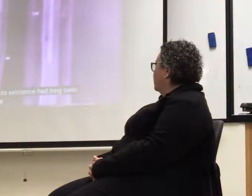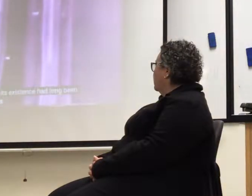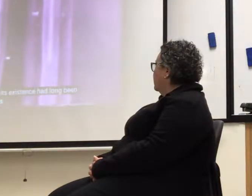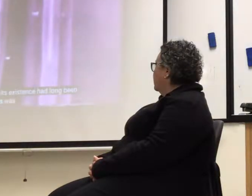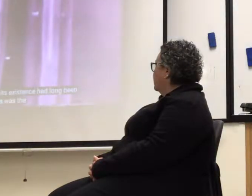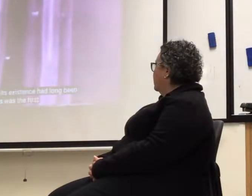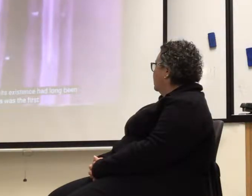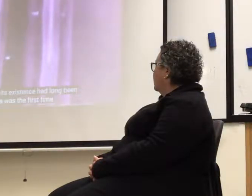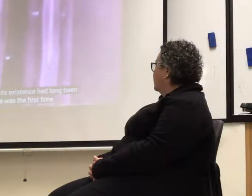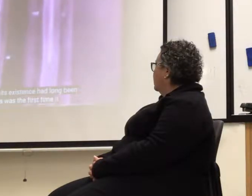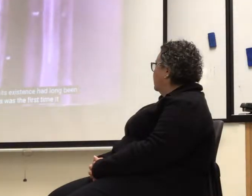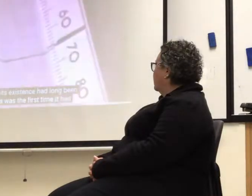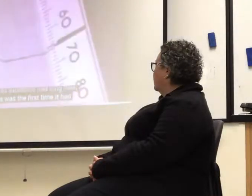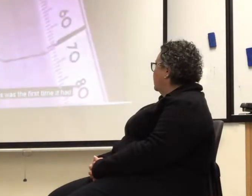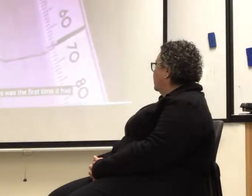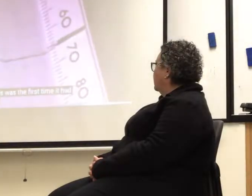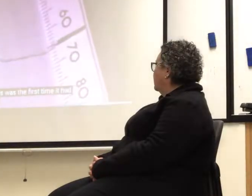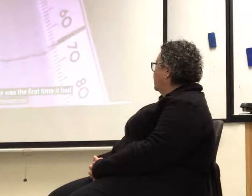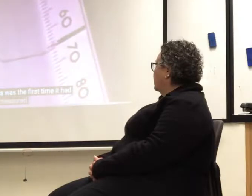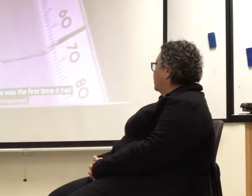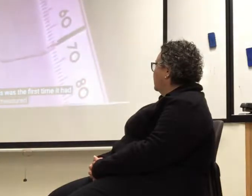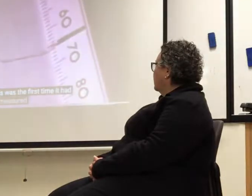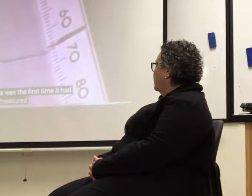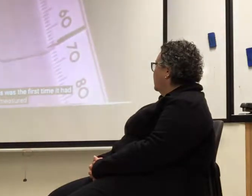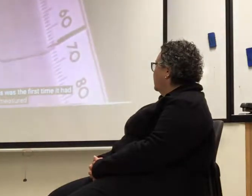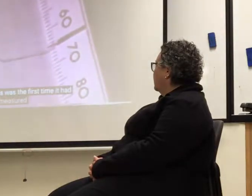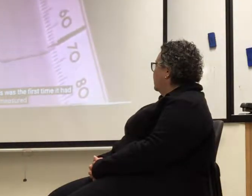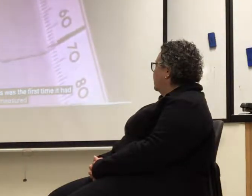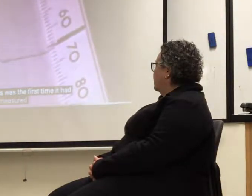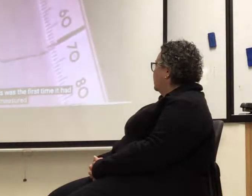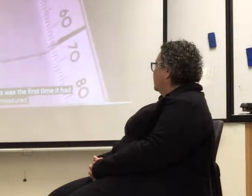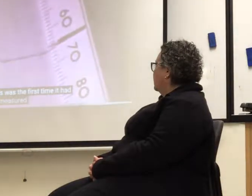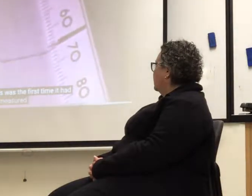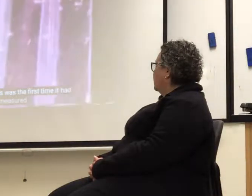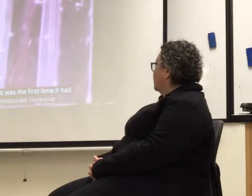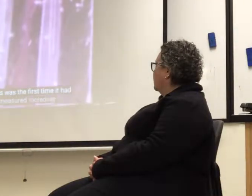suspected, this was the first time it had been directly measured.